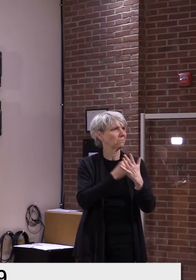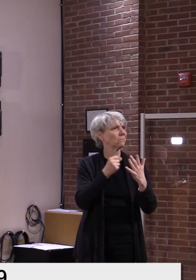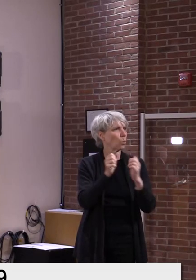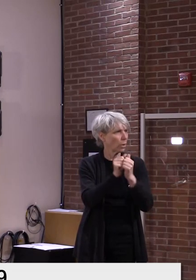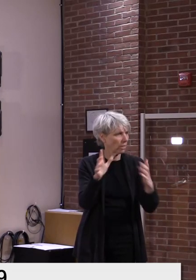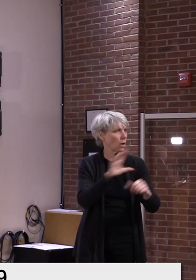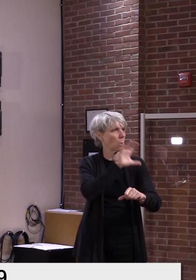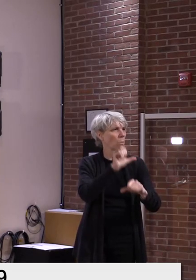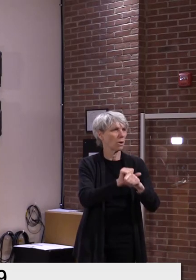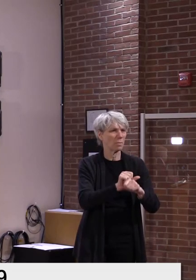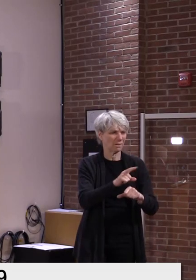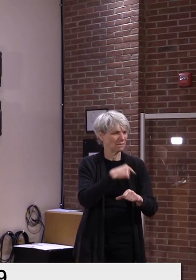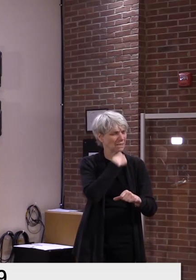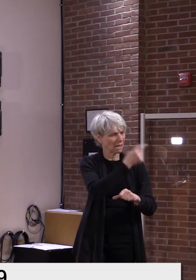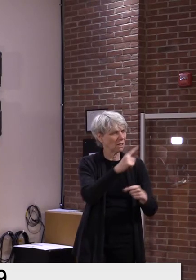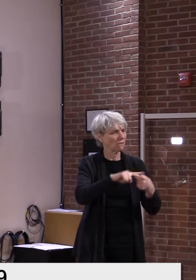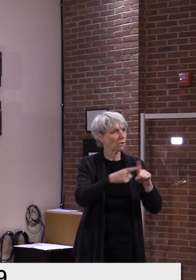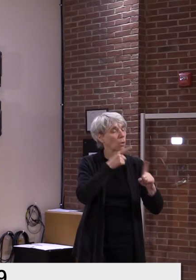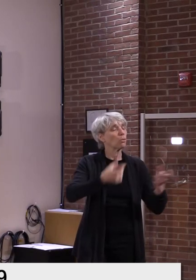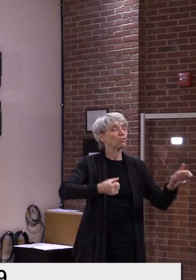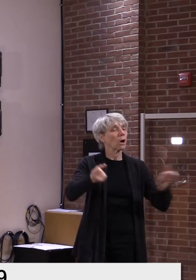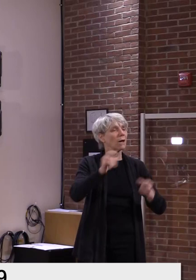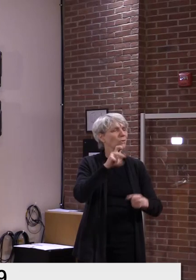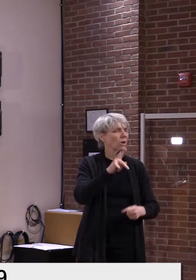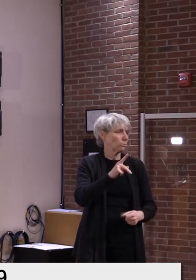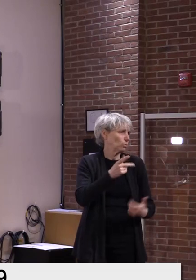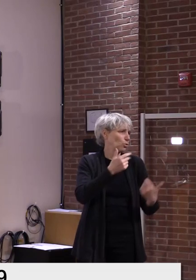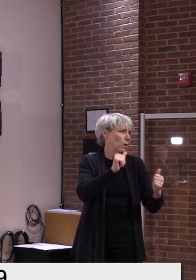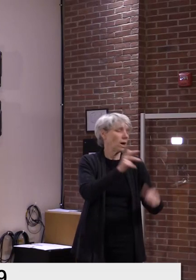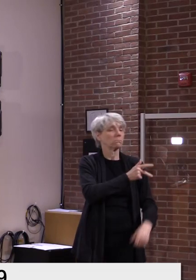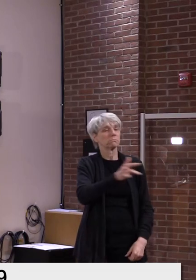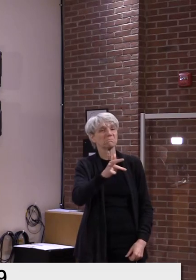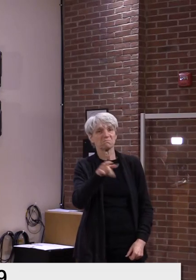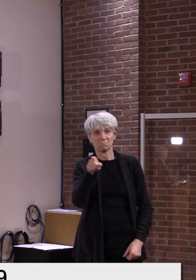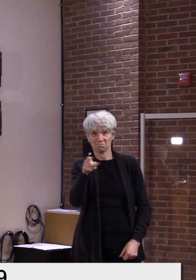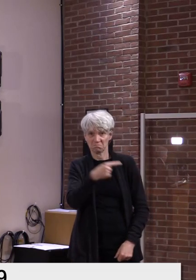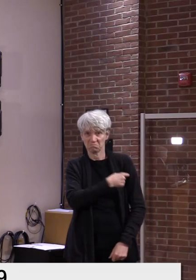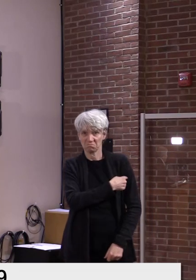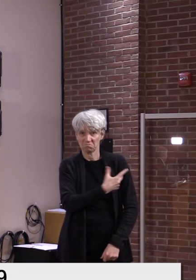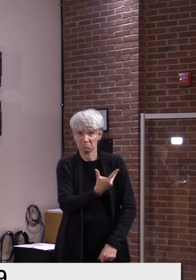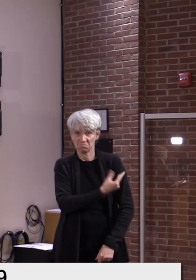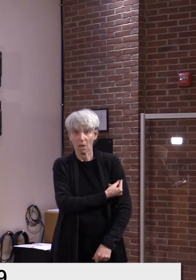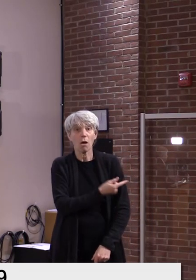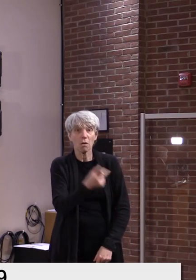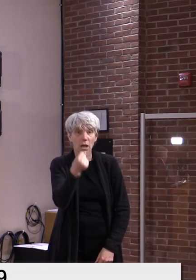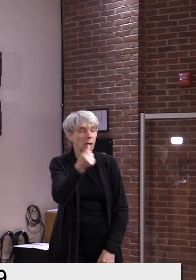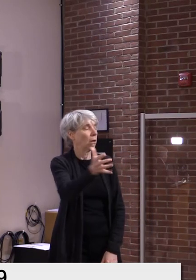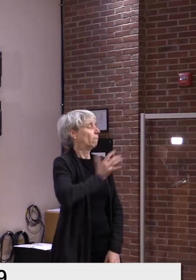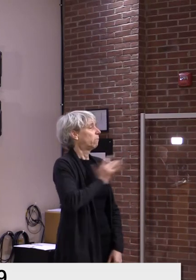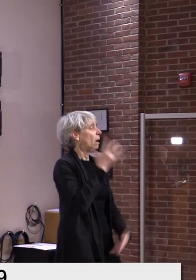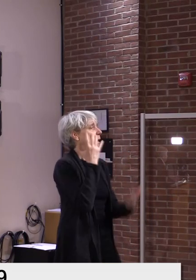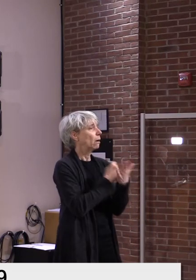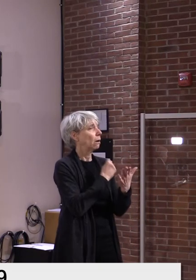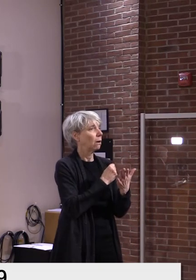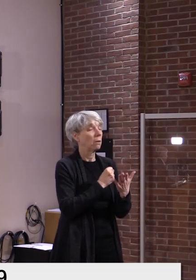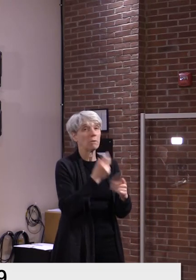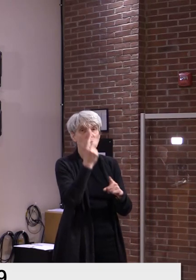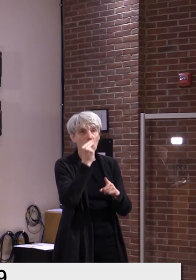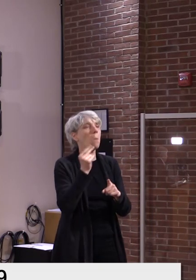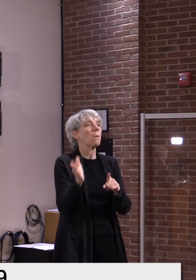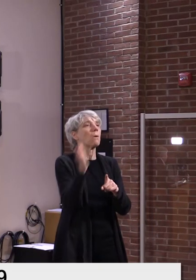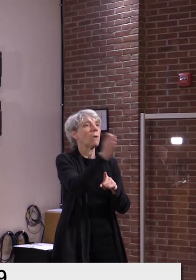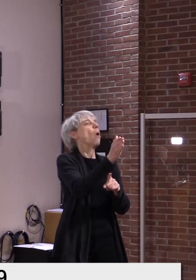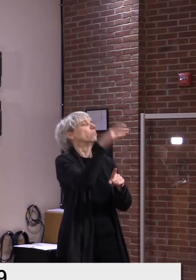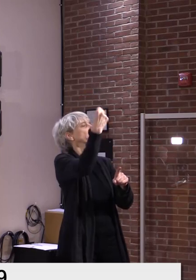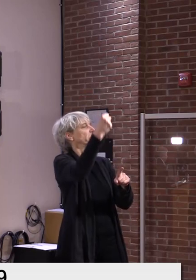ask. Chances are they're going to get an opportunity where they can get vaccinated. Certainly,